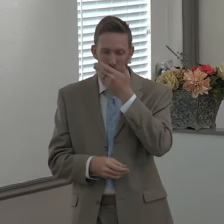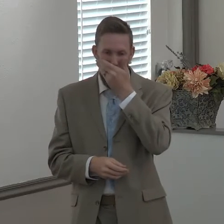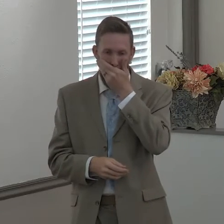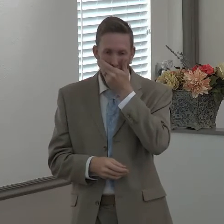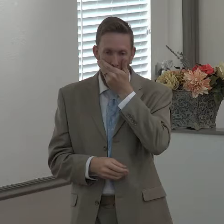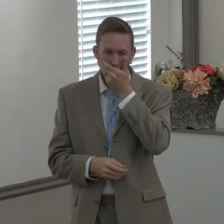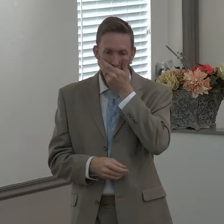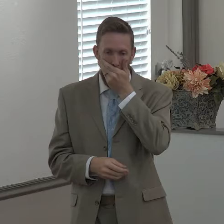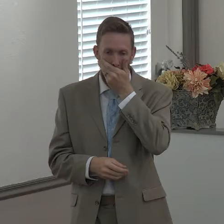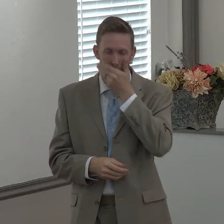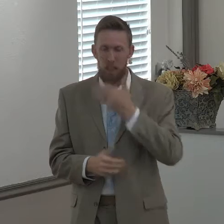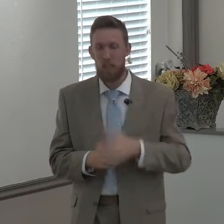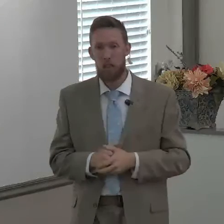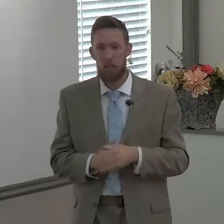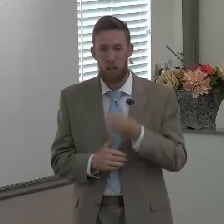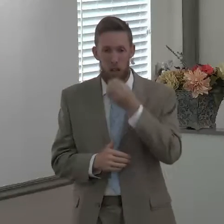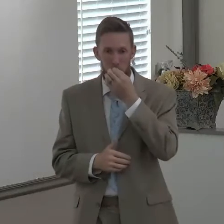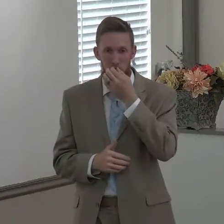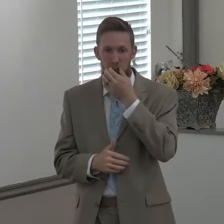this coming Friday.